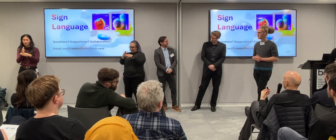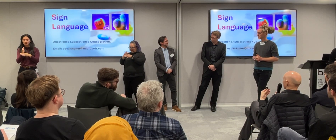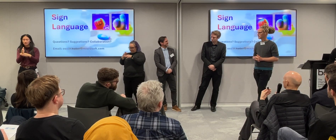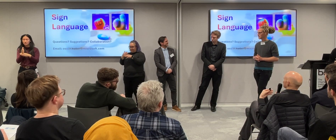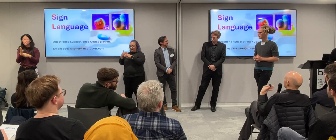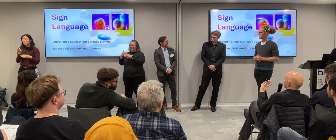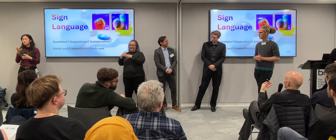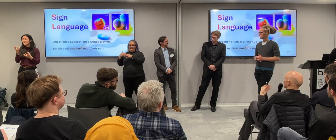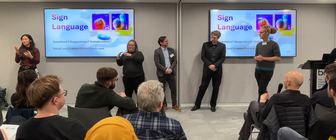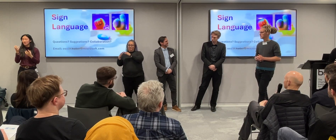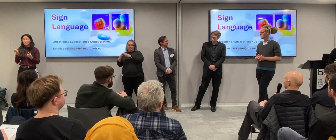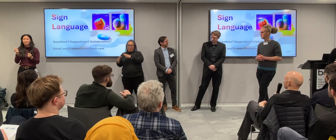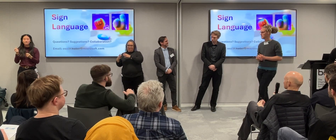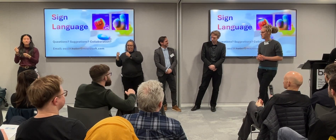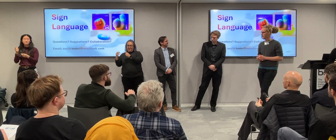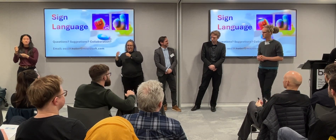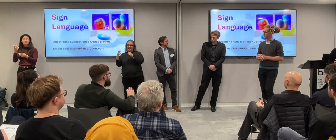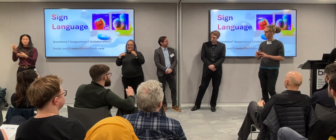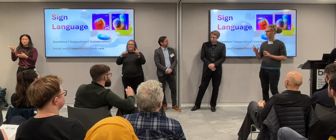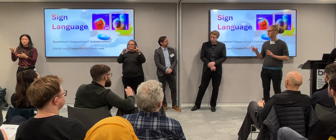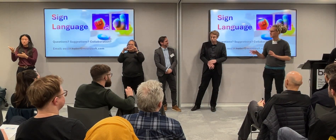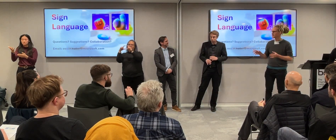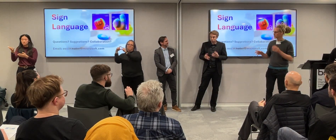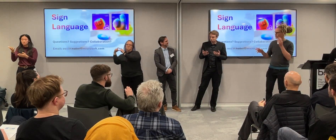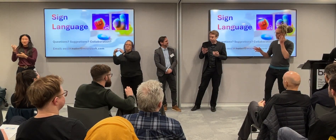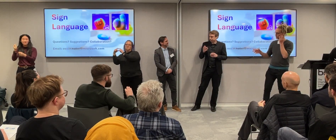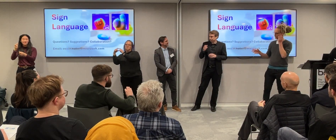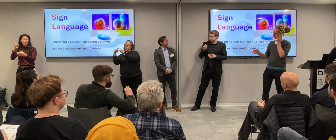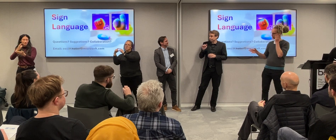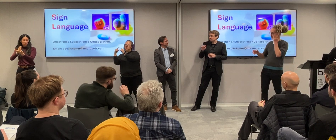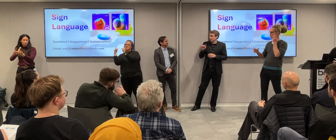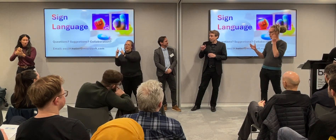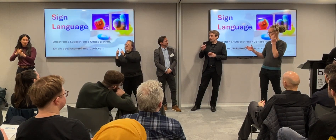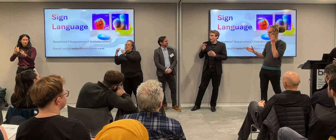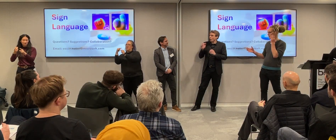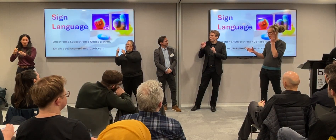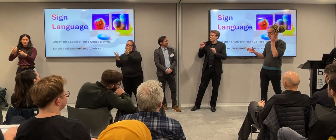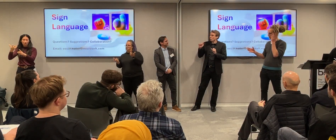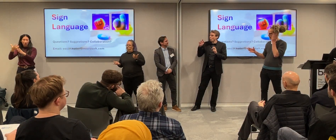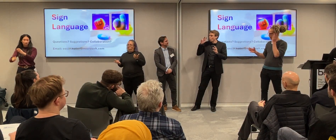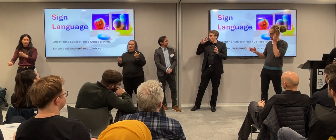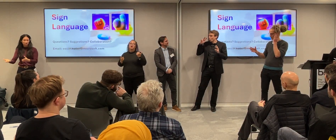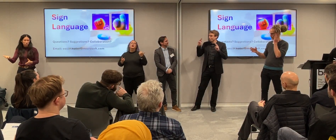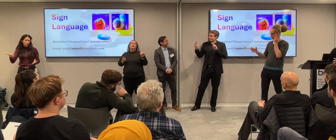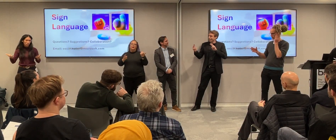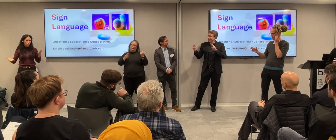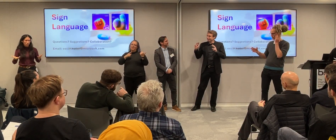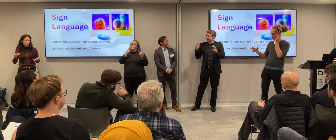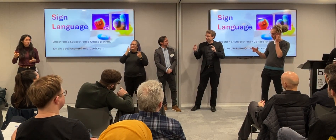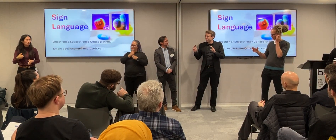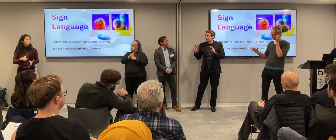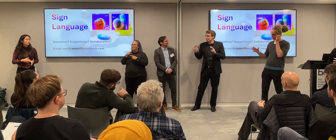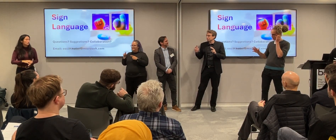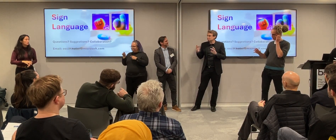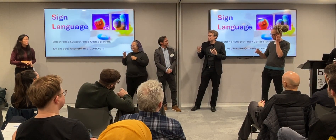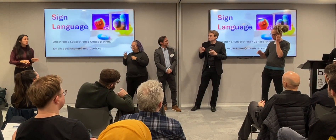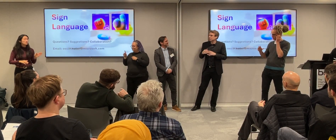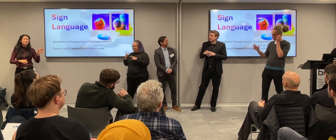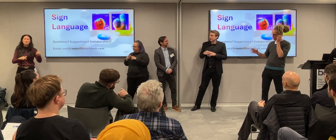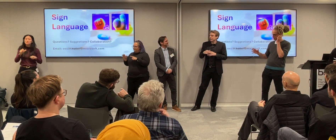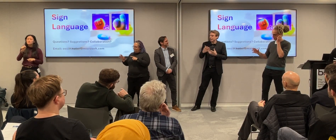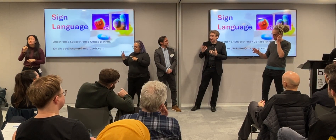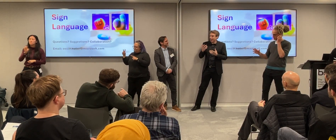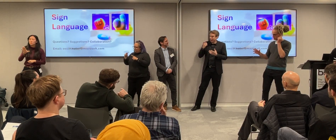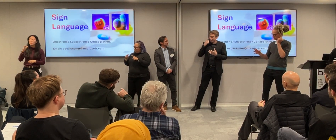quite often get pushed off. Yeah, so I guess you're looking at it from your perspective. I think for